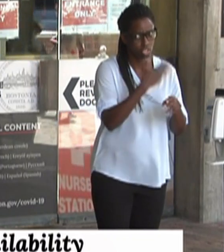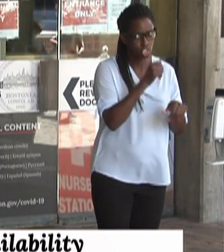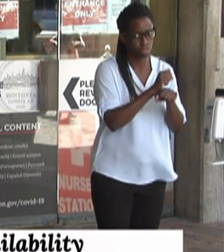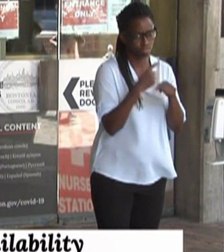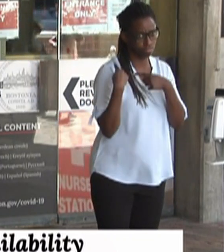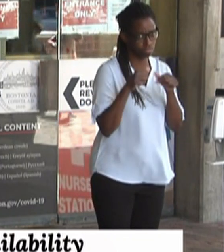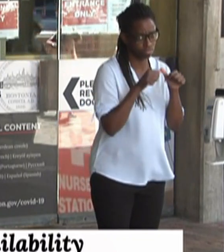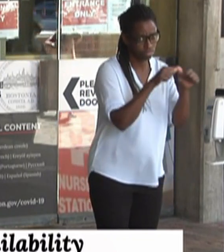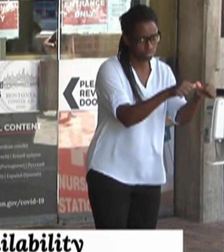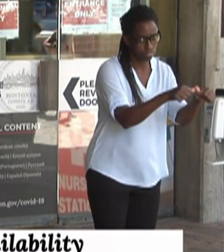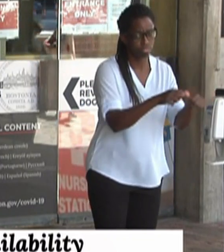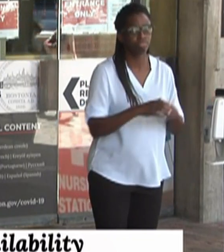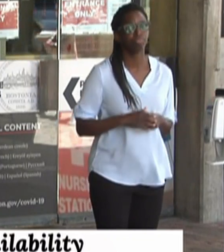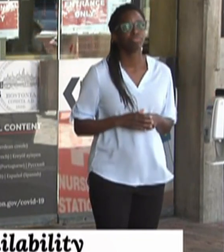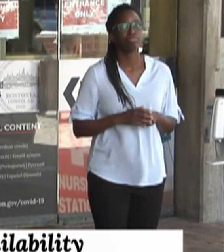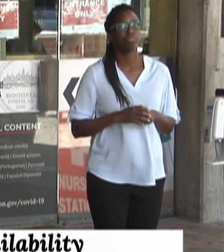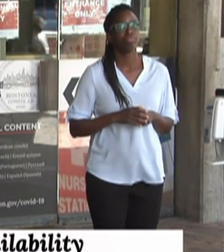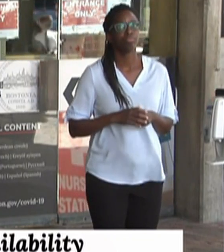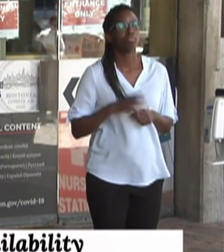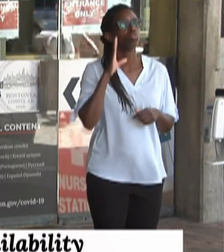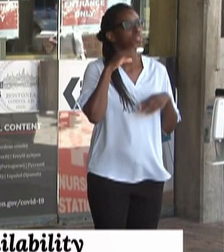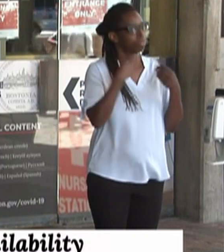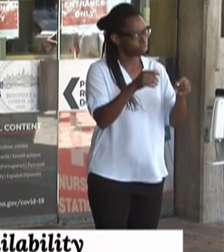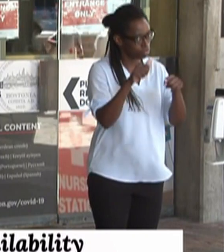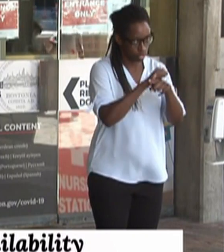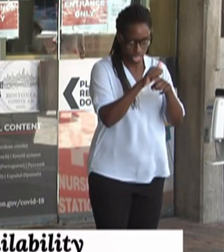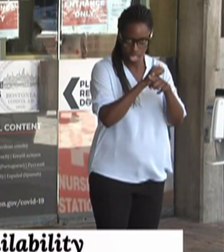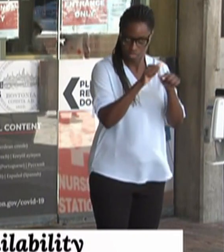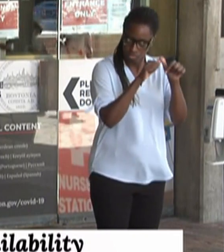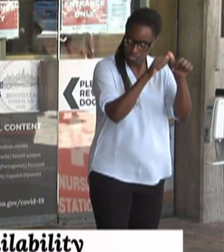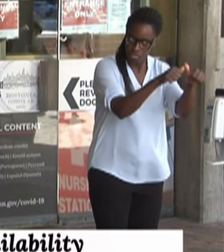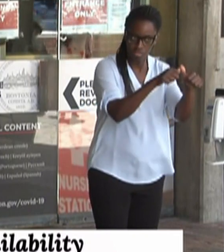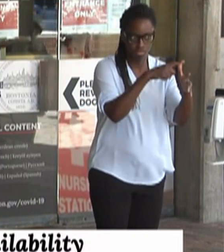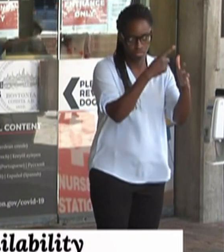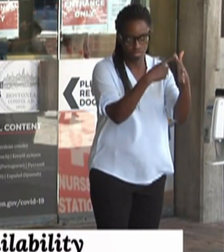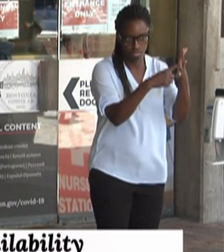that we need to provide as we move forward here. You asked me a question about training.